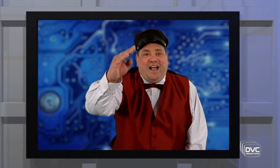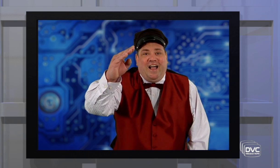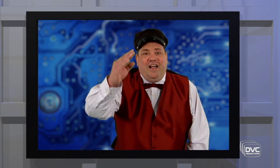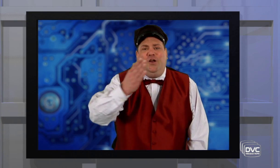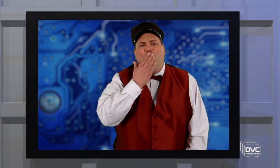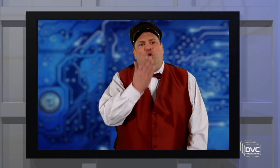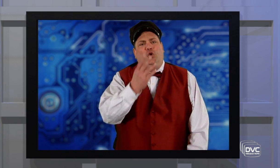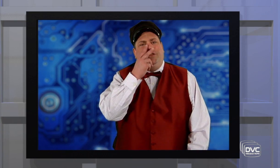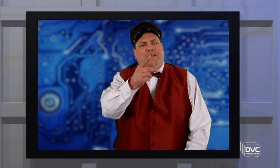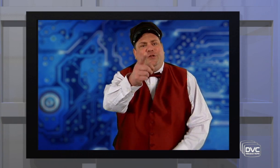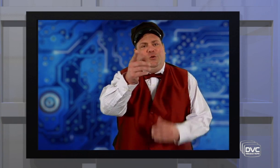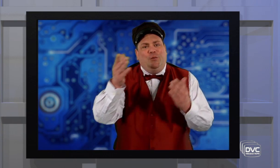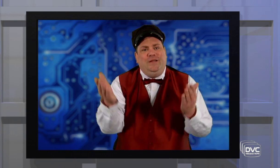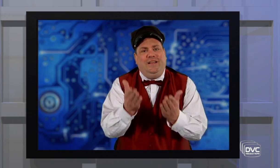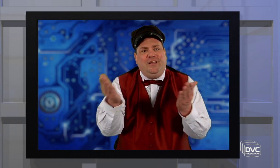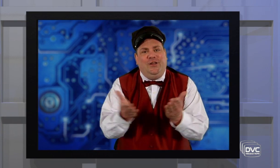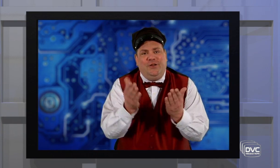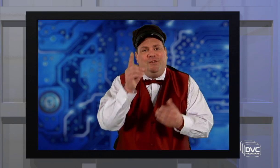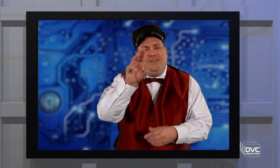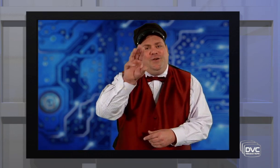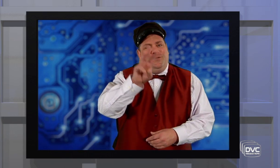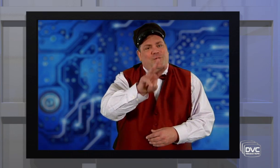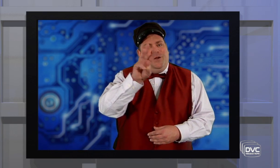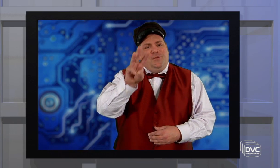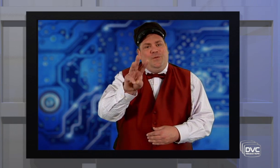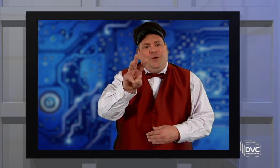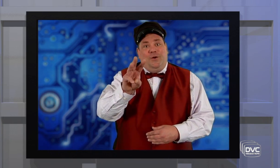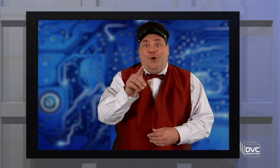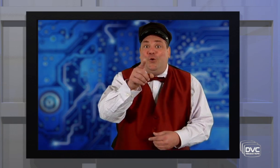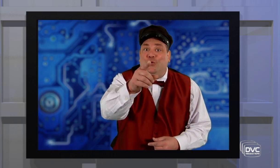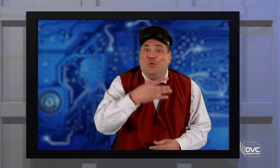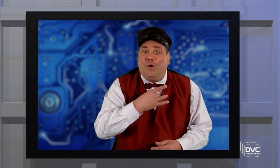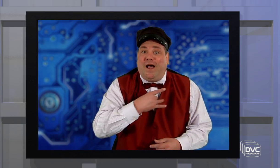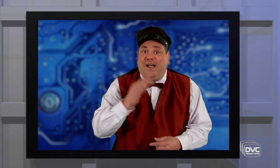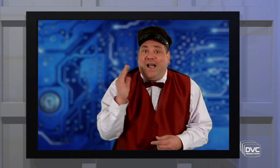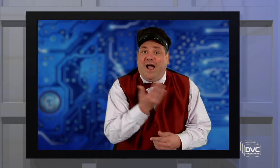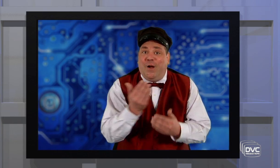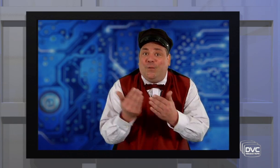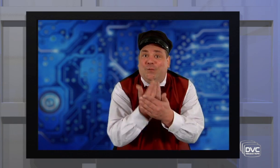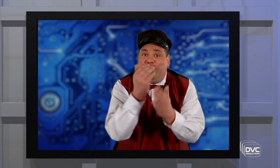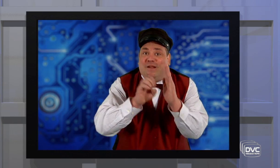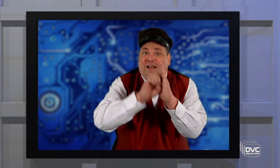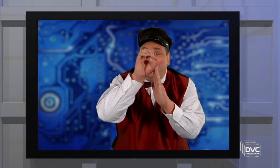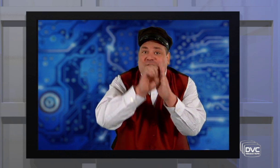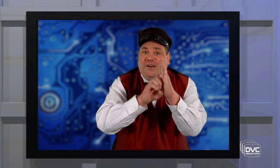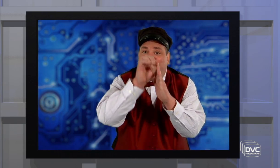G'day. Good to see you here at Dr. Wanda's workshop. You like our new elevator?